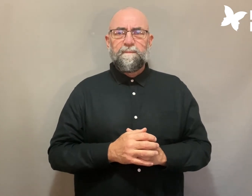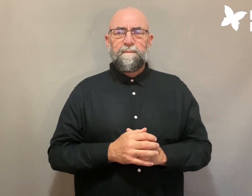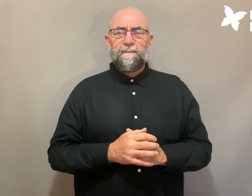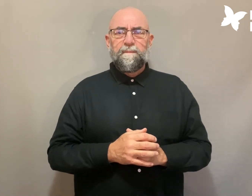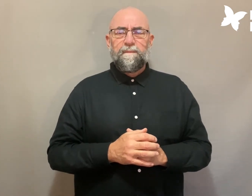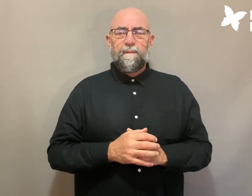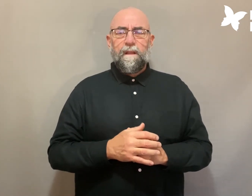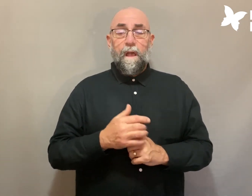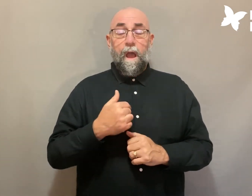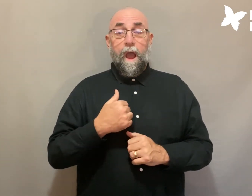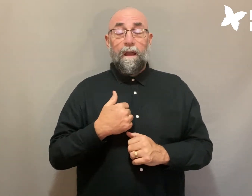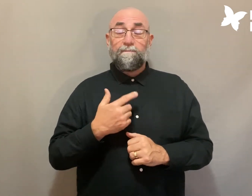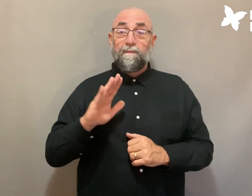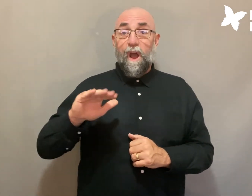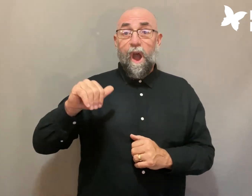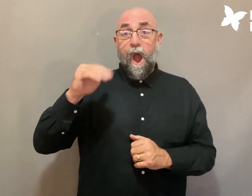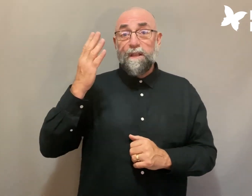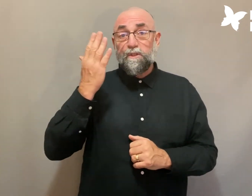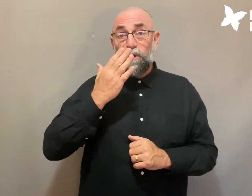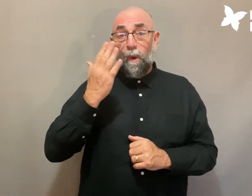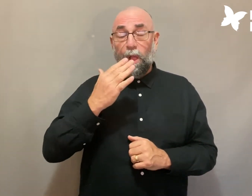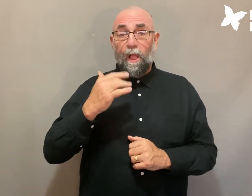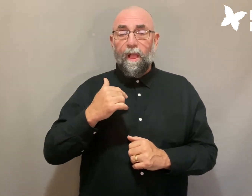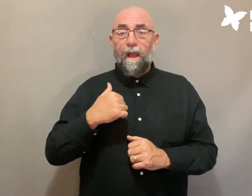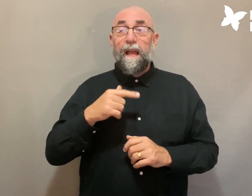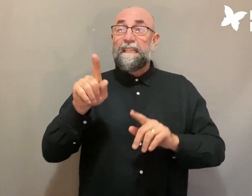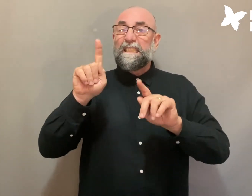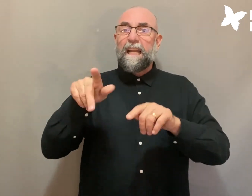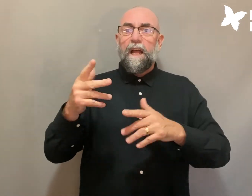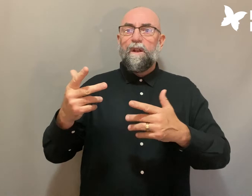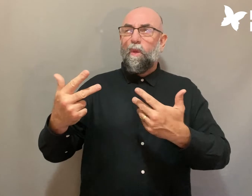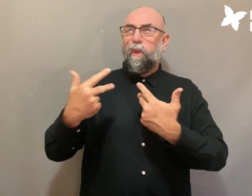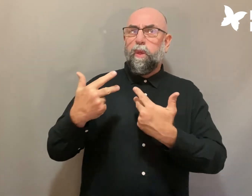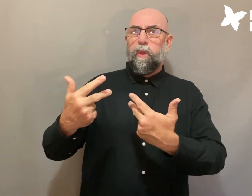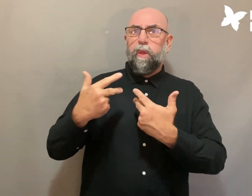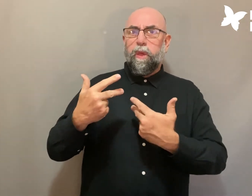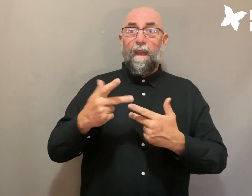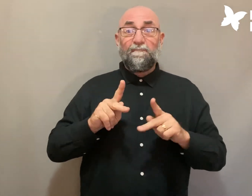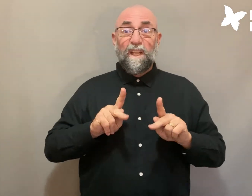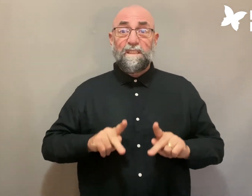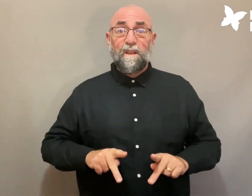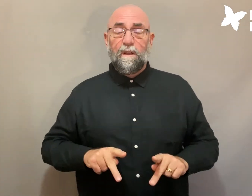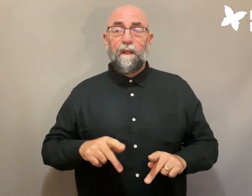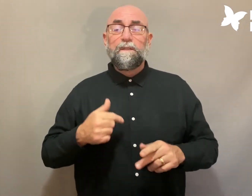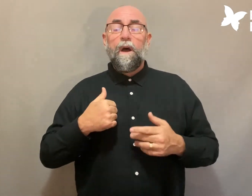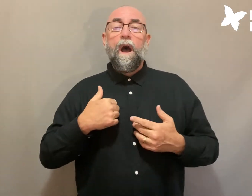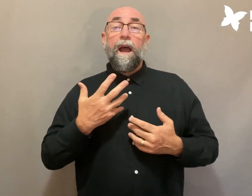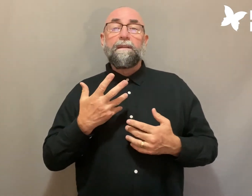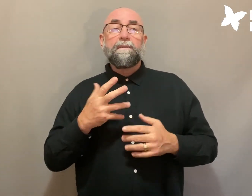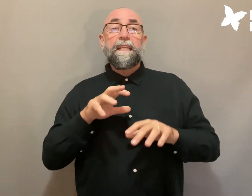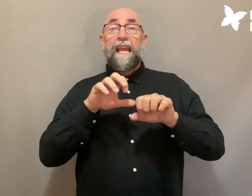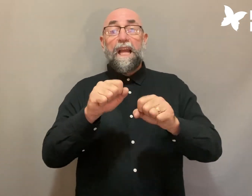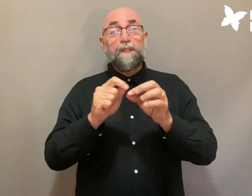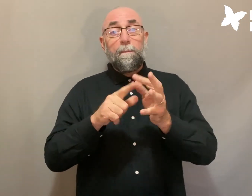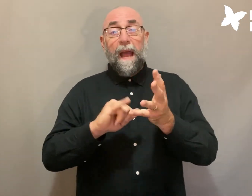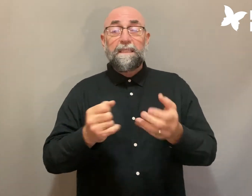I went to high school. That's when the physical bullying started. So I went on a bus every morning, every afternoon. It